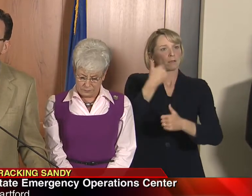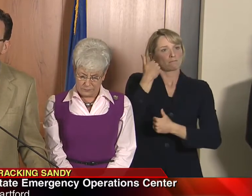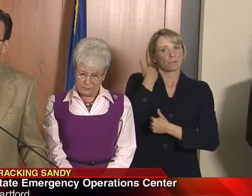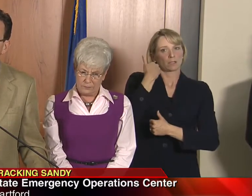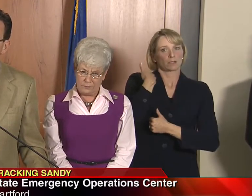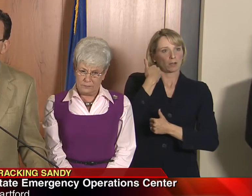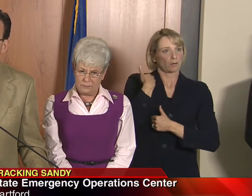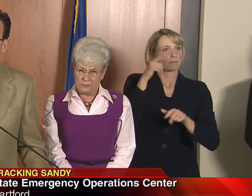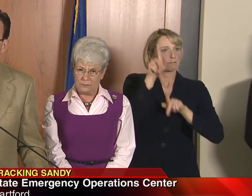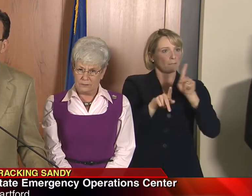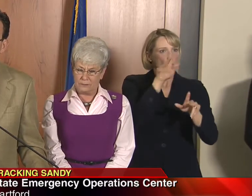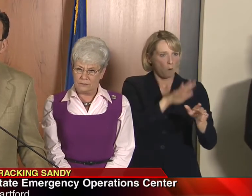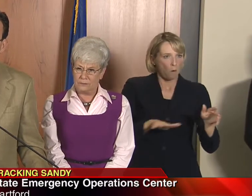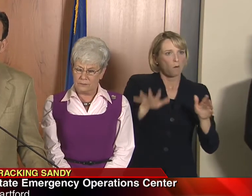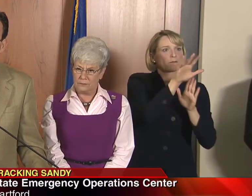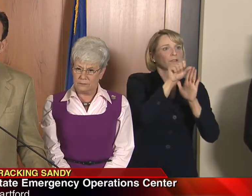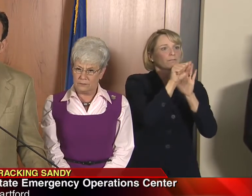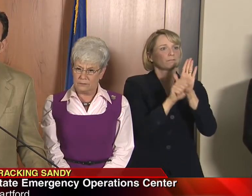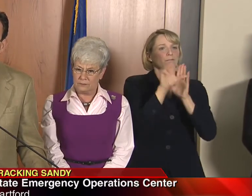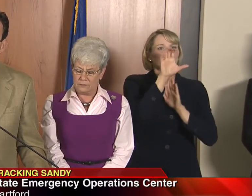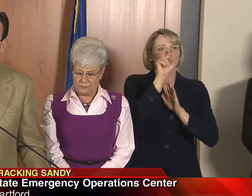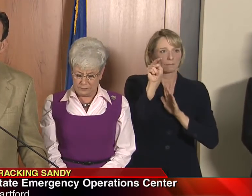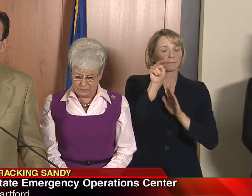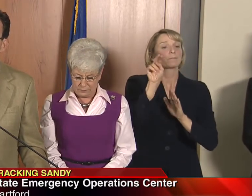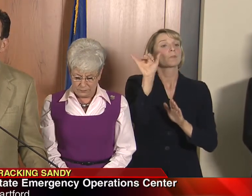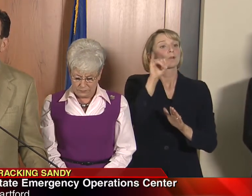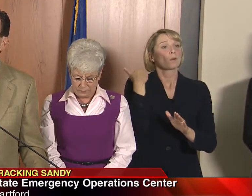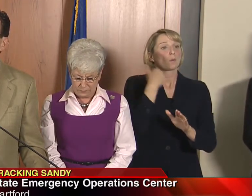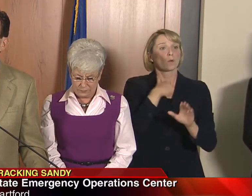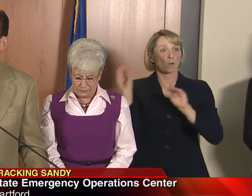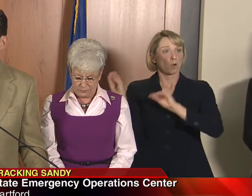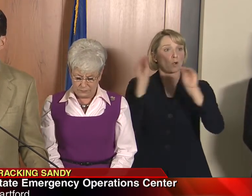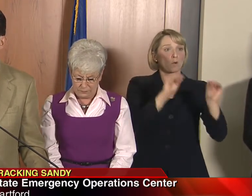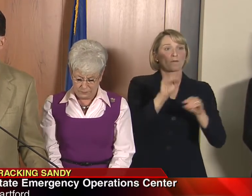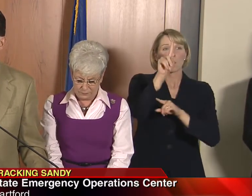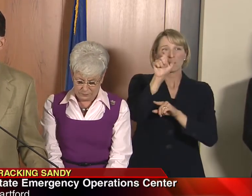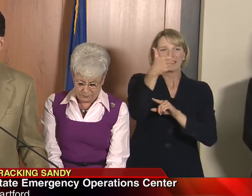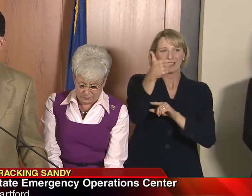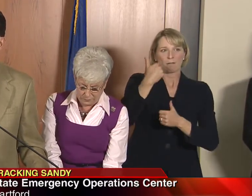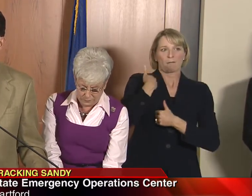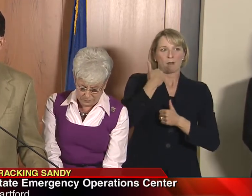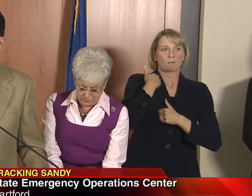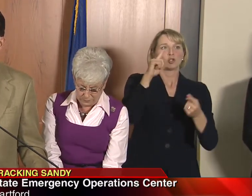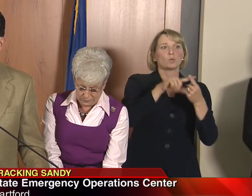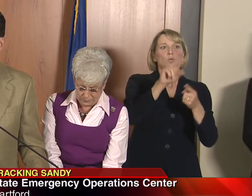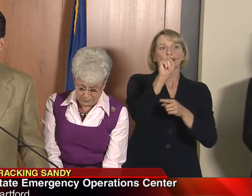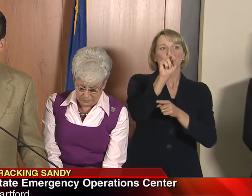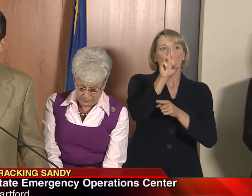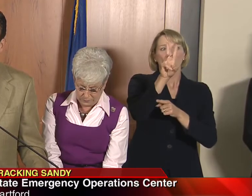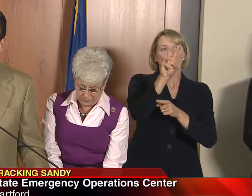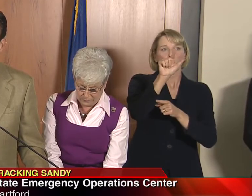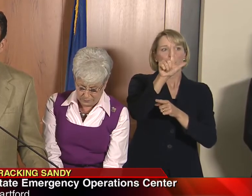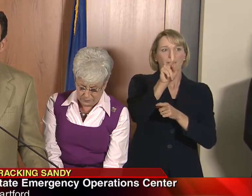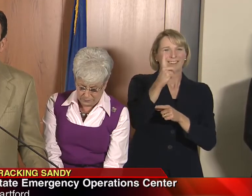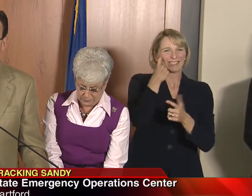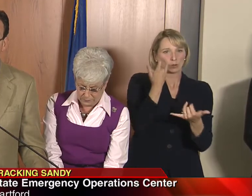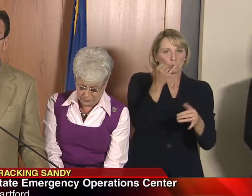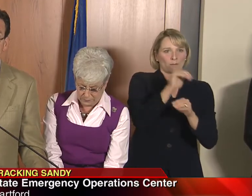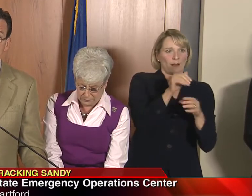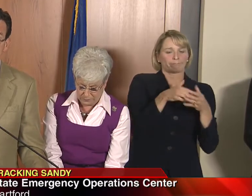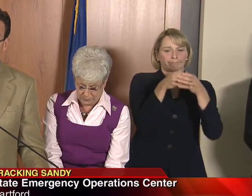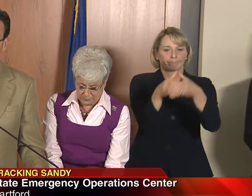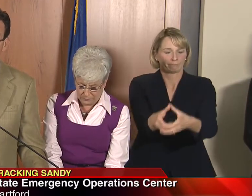military personnel throughout the state, including we've moved 110 to Norwalk even this evening. Again,